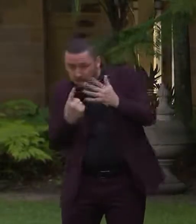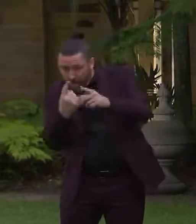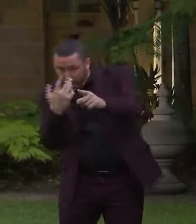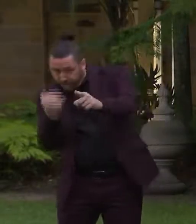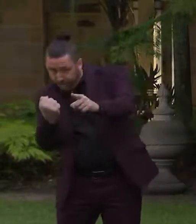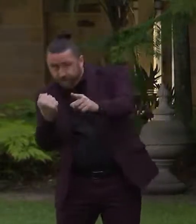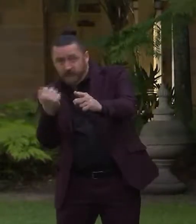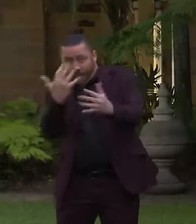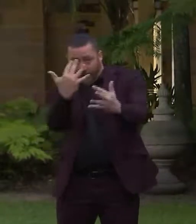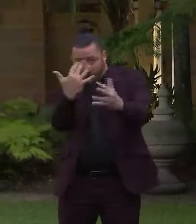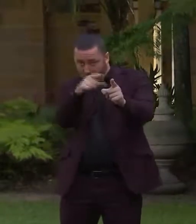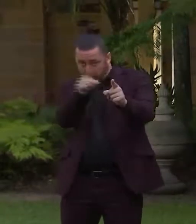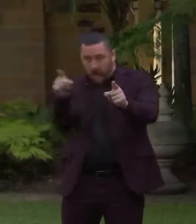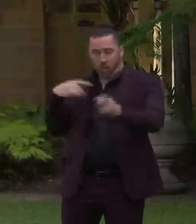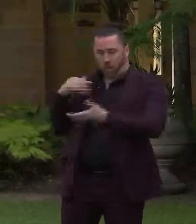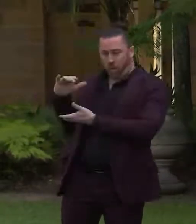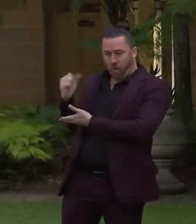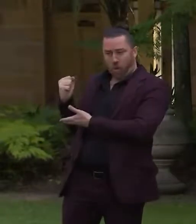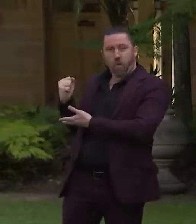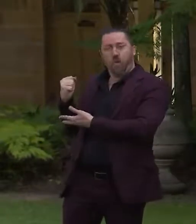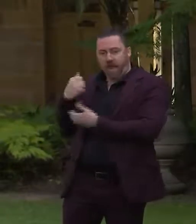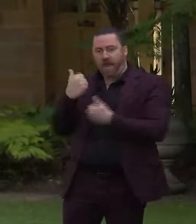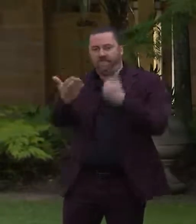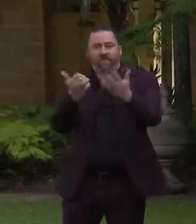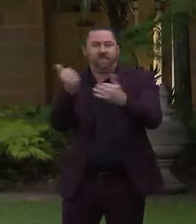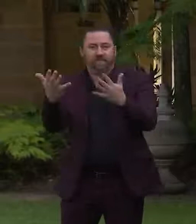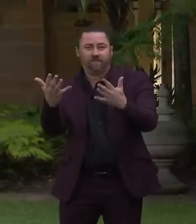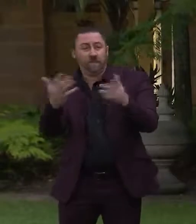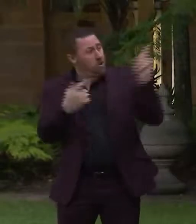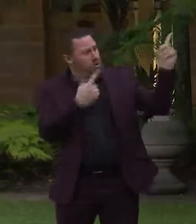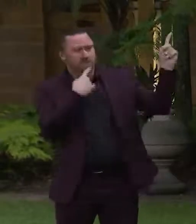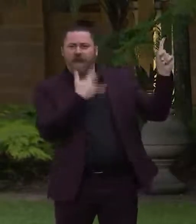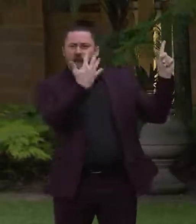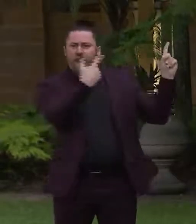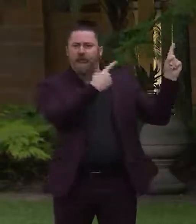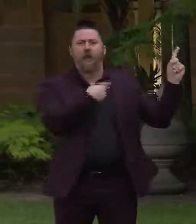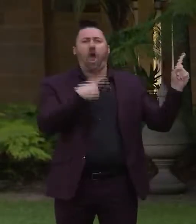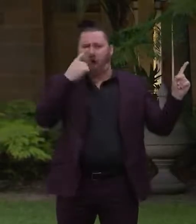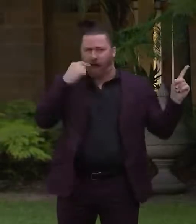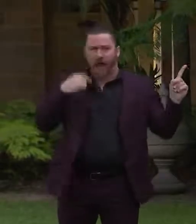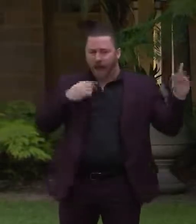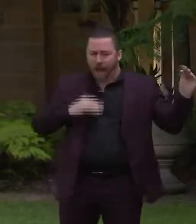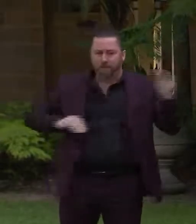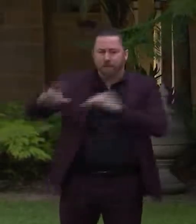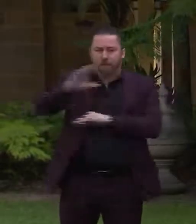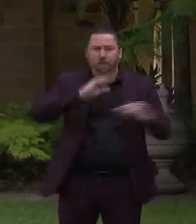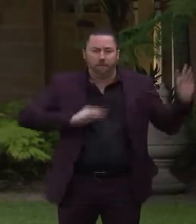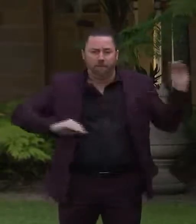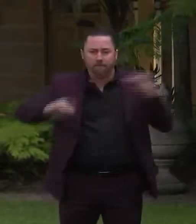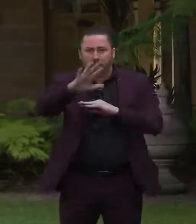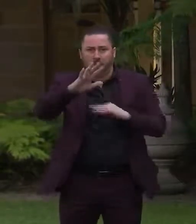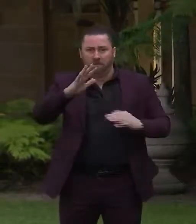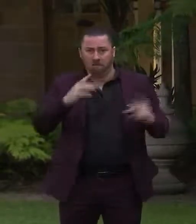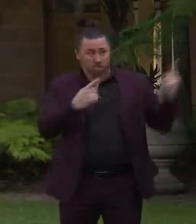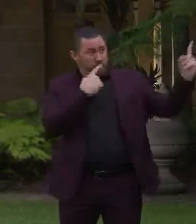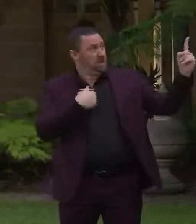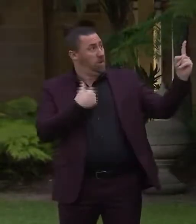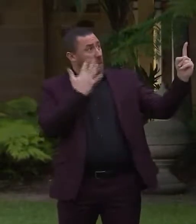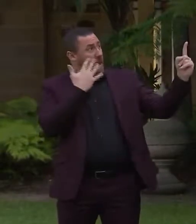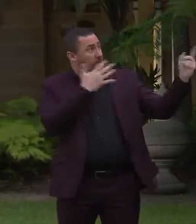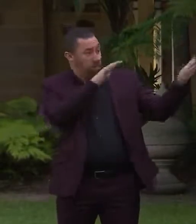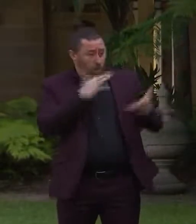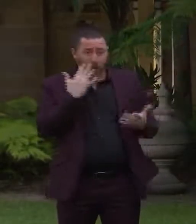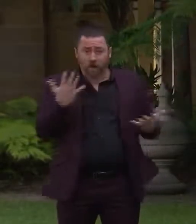Commonwealth can tell us what their supply is, we are more than happy to roll out the rest of that as quickly as possible. But